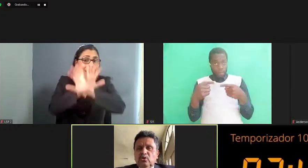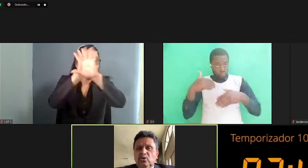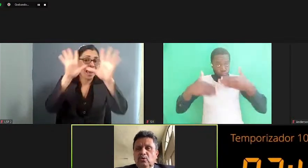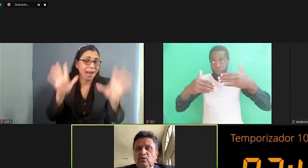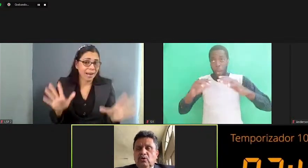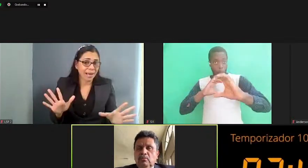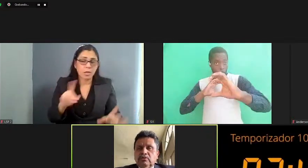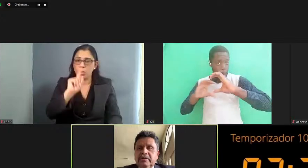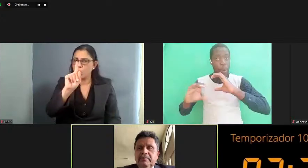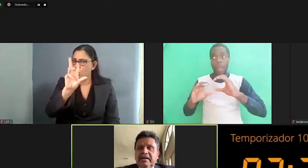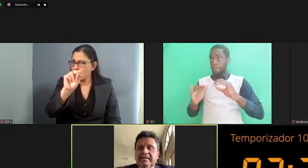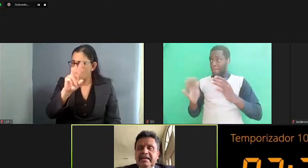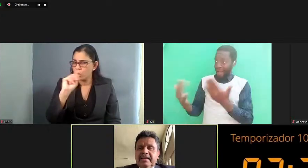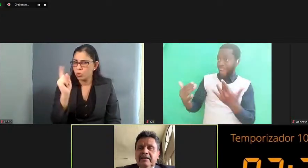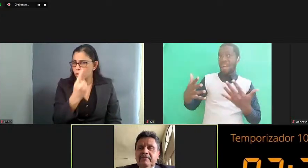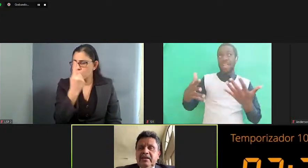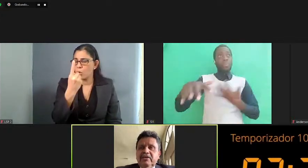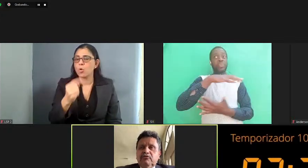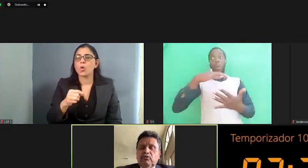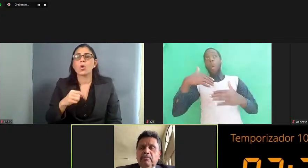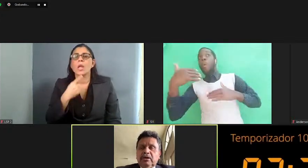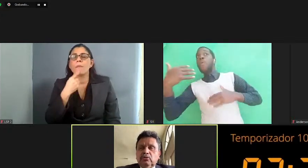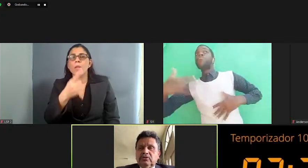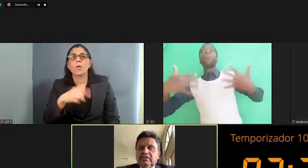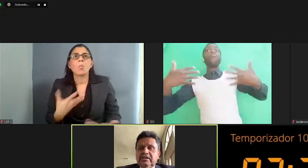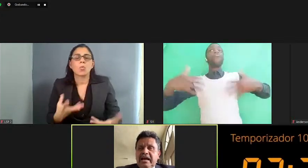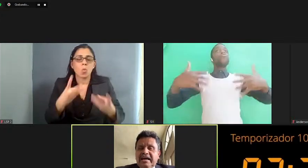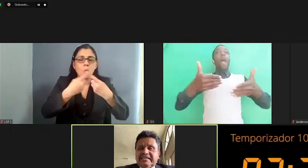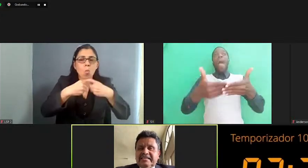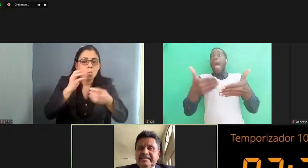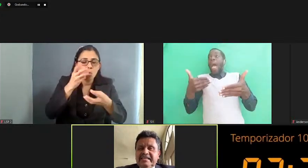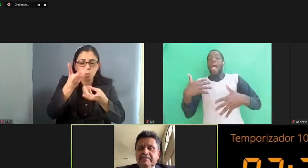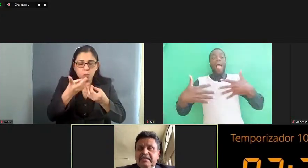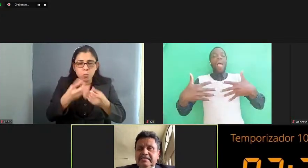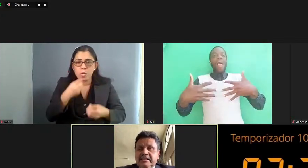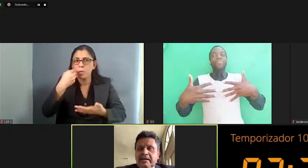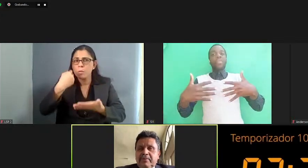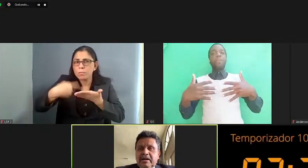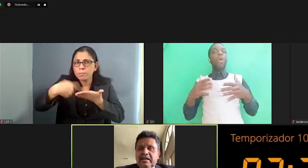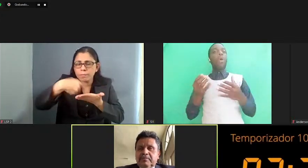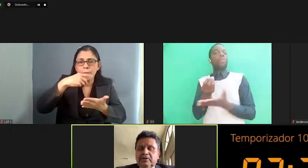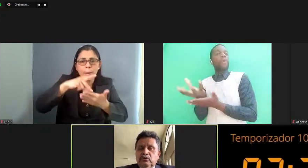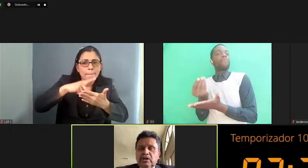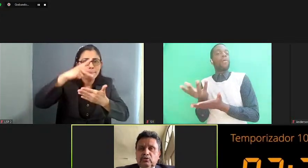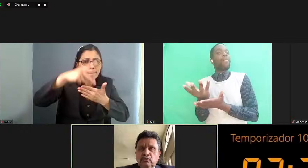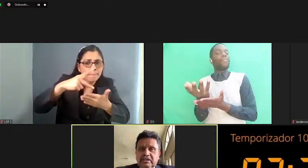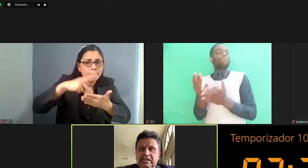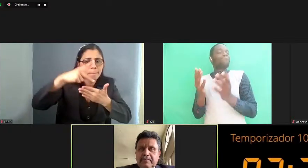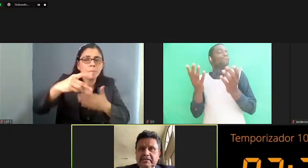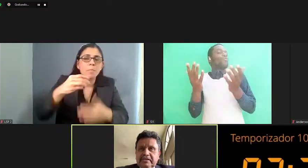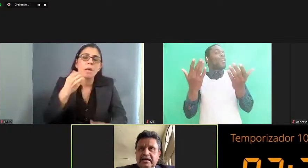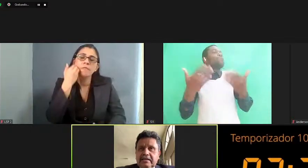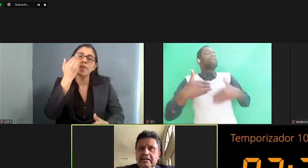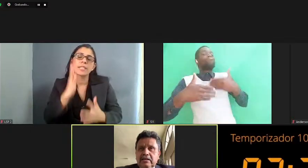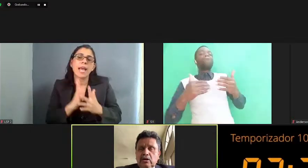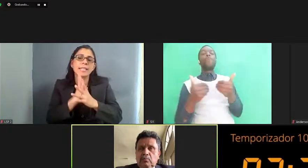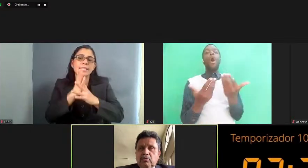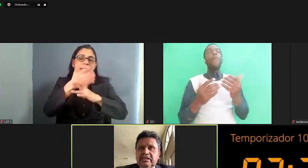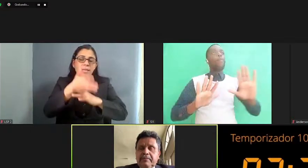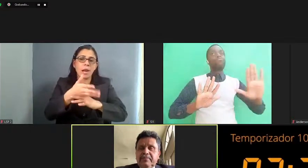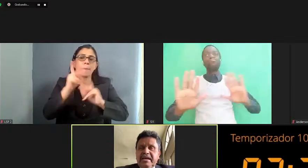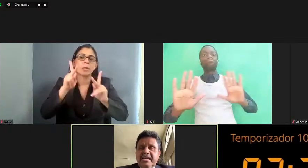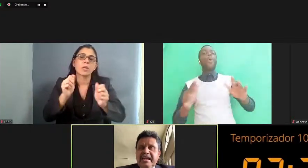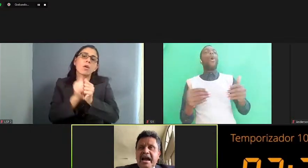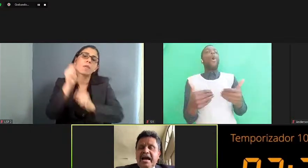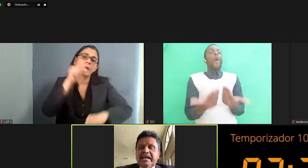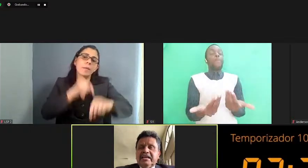effective communication and not only as stated in accessible formats for persons